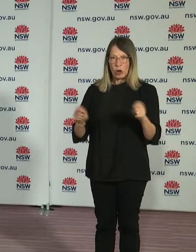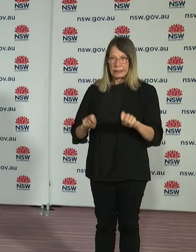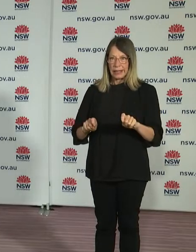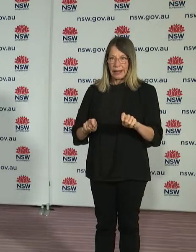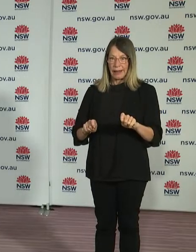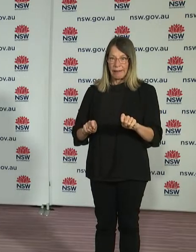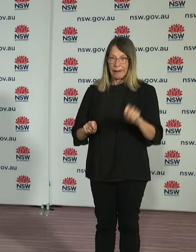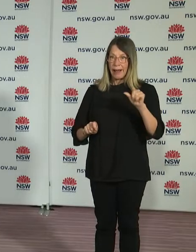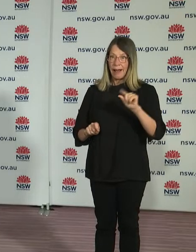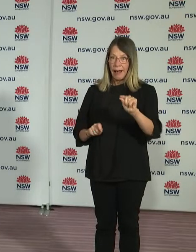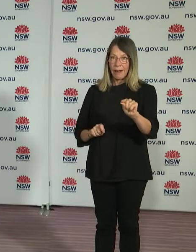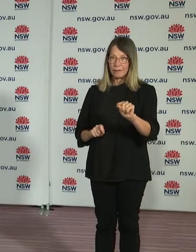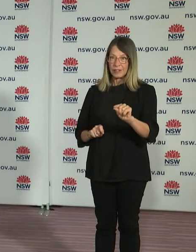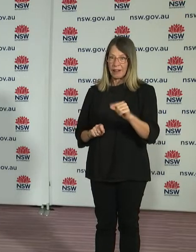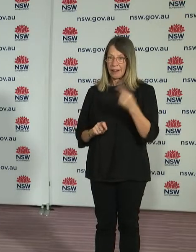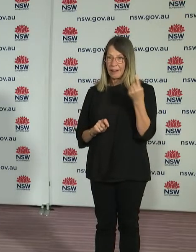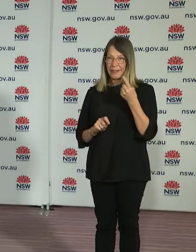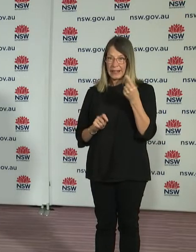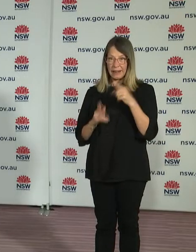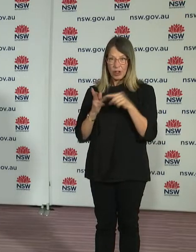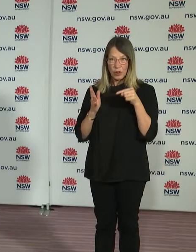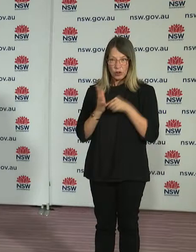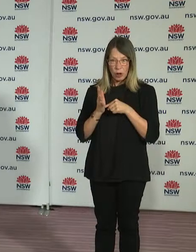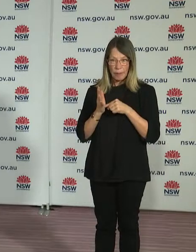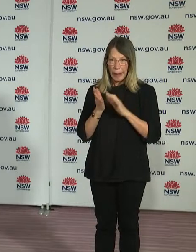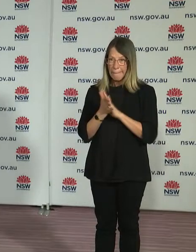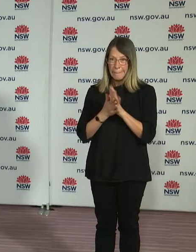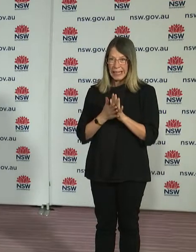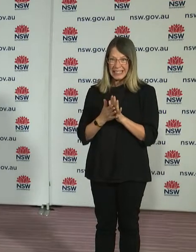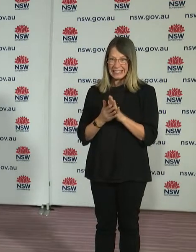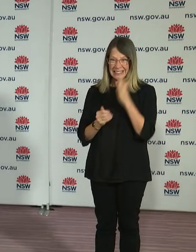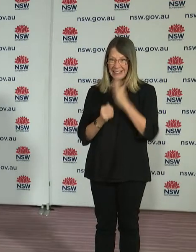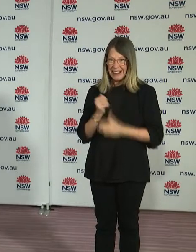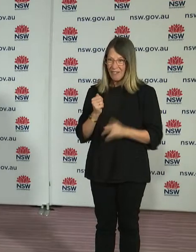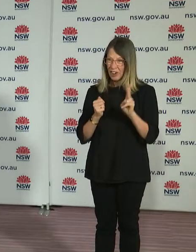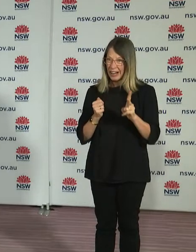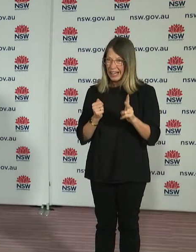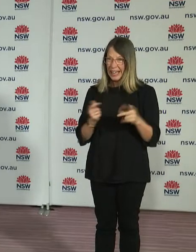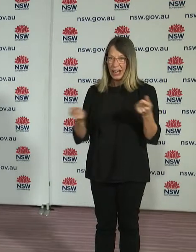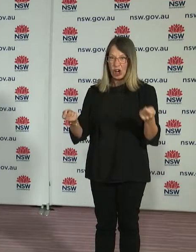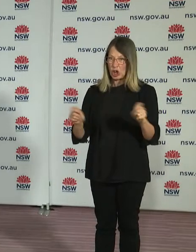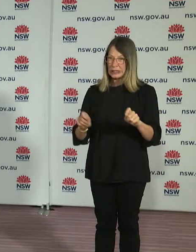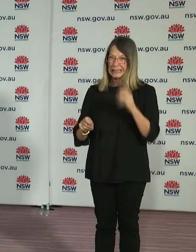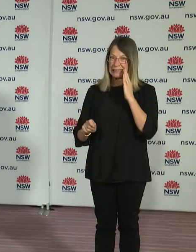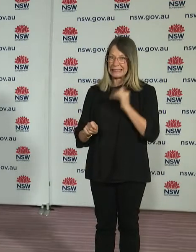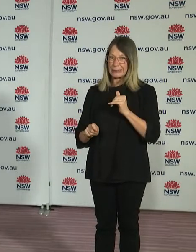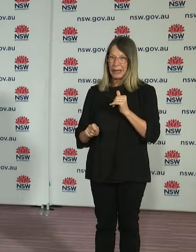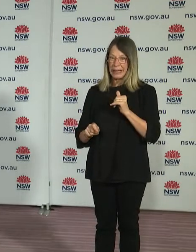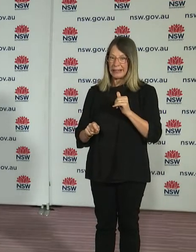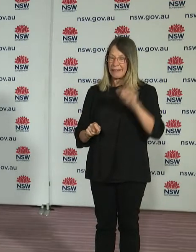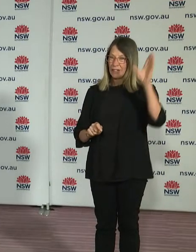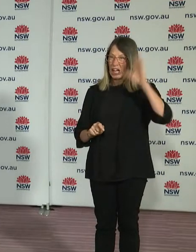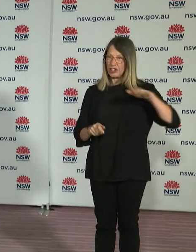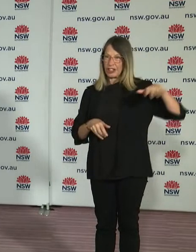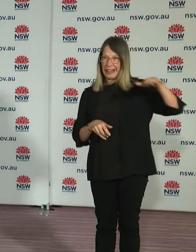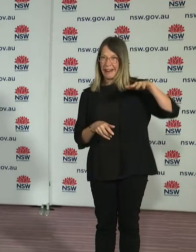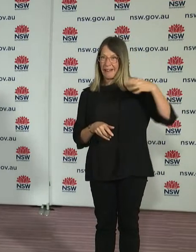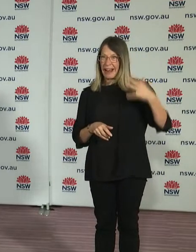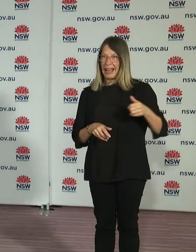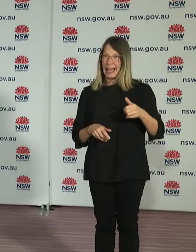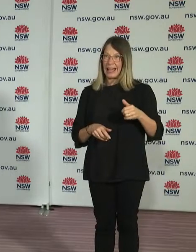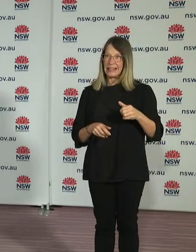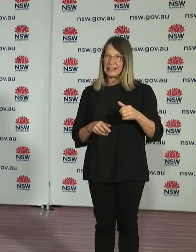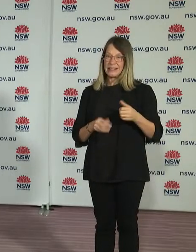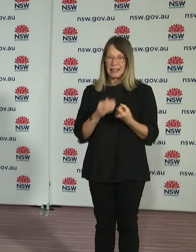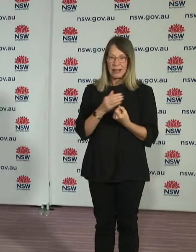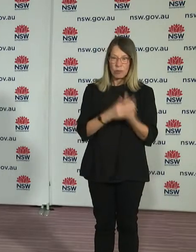and regional town that has an outbreak, past the 70% roadmap? I don't think we rule out anything in a pandemic, and I think the Premier's